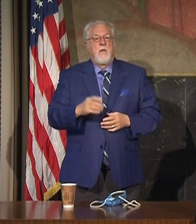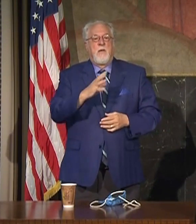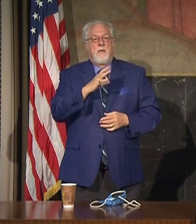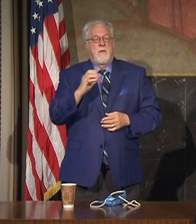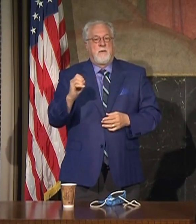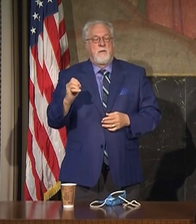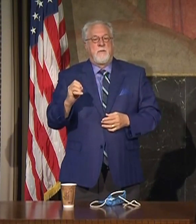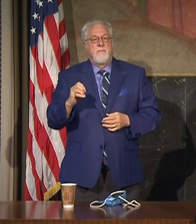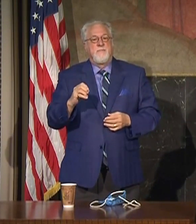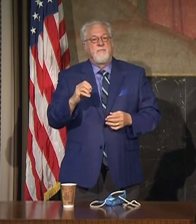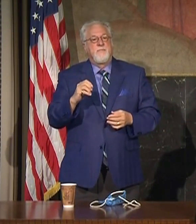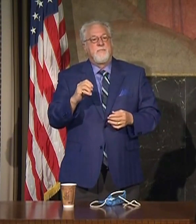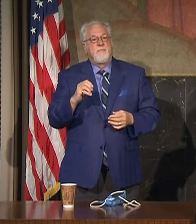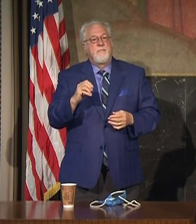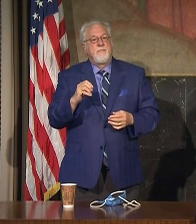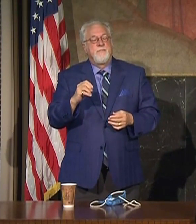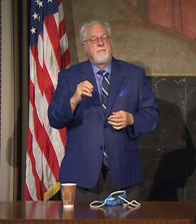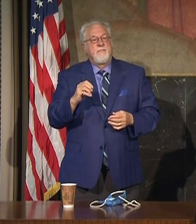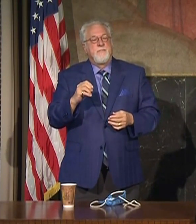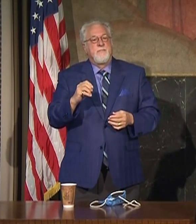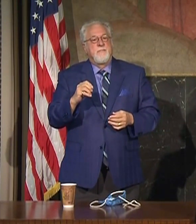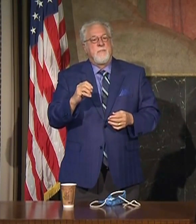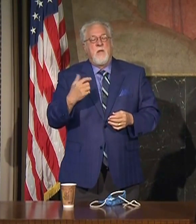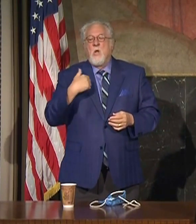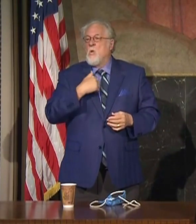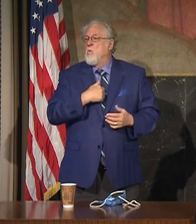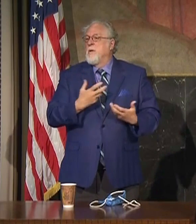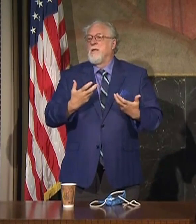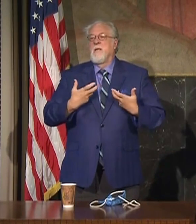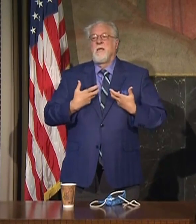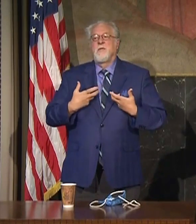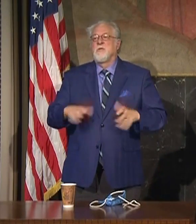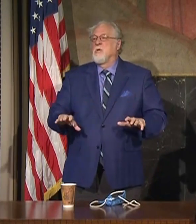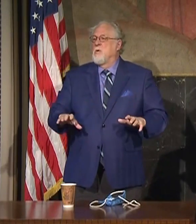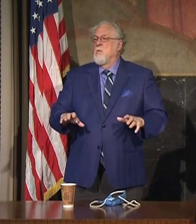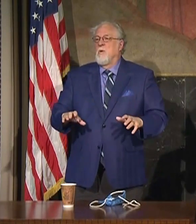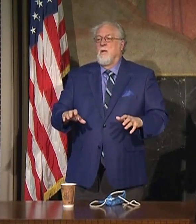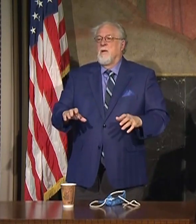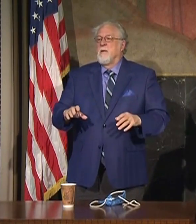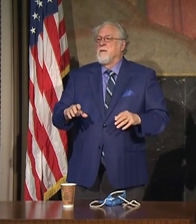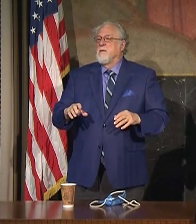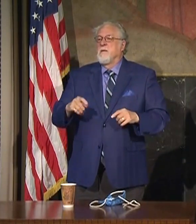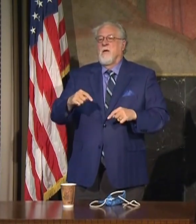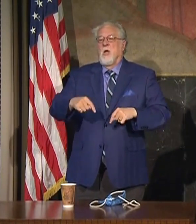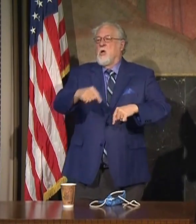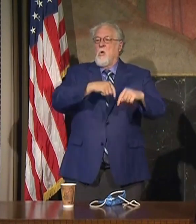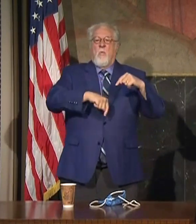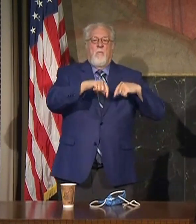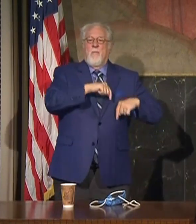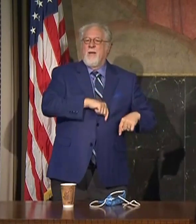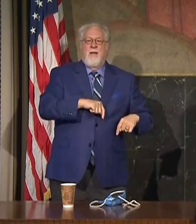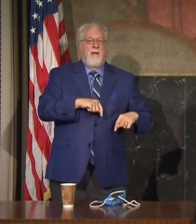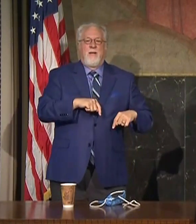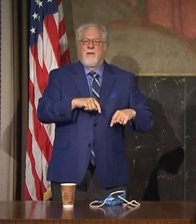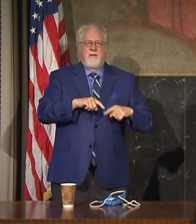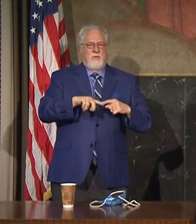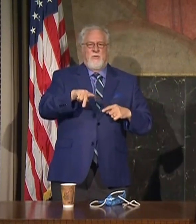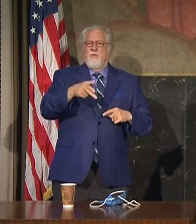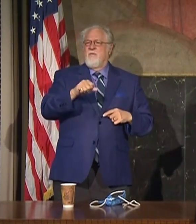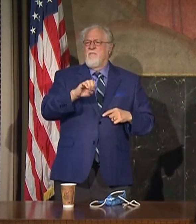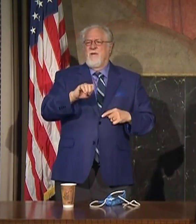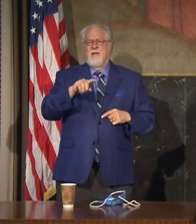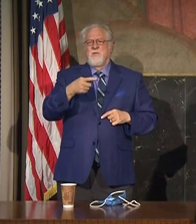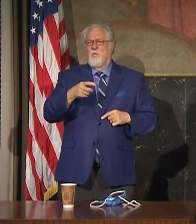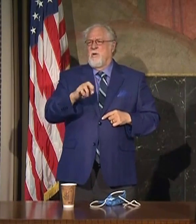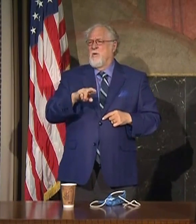And, you know, we don't want to have to go backwards in terms of going back to phase one